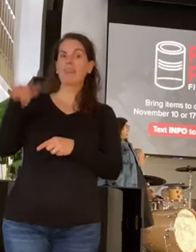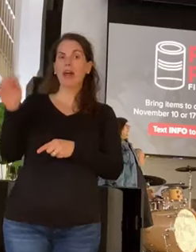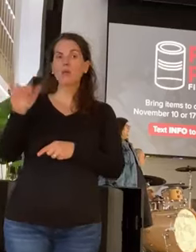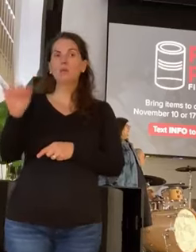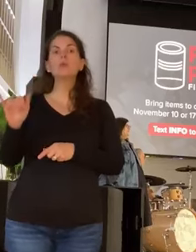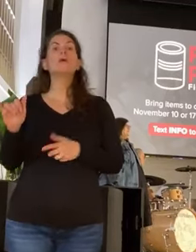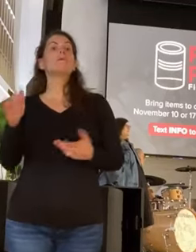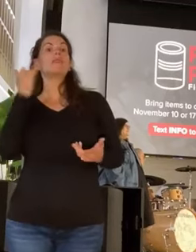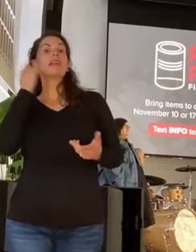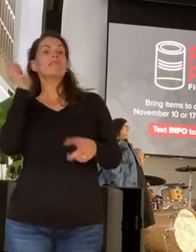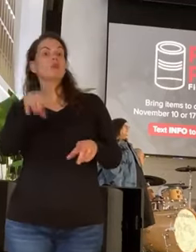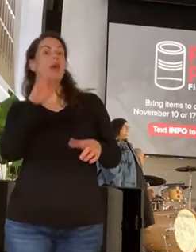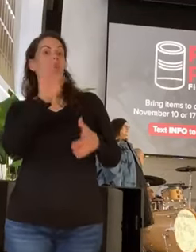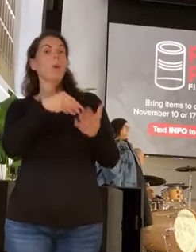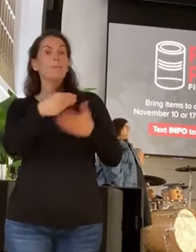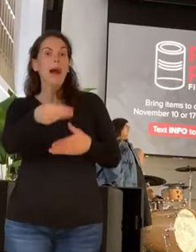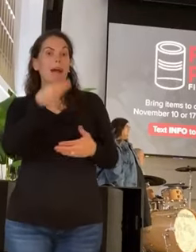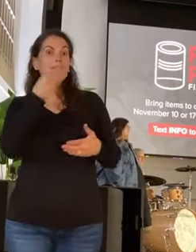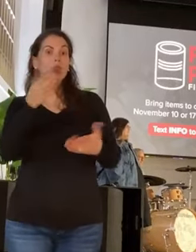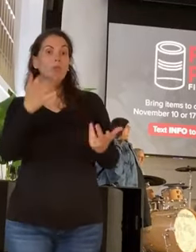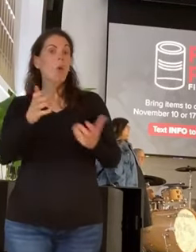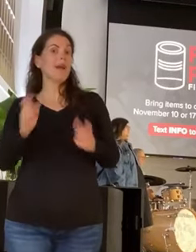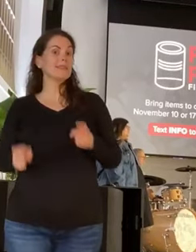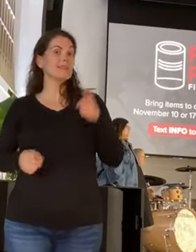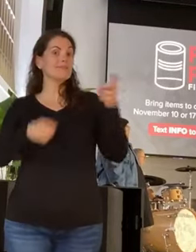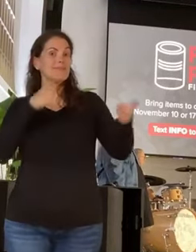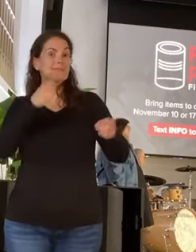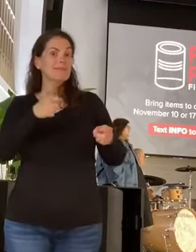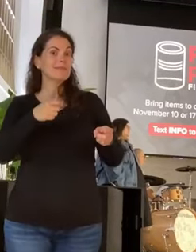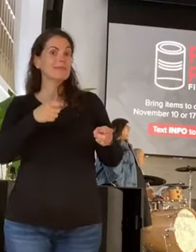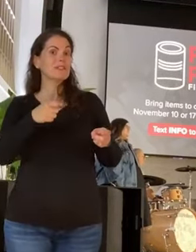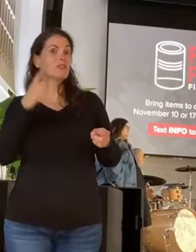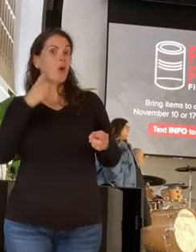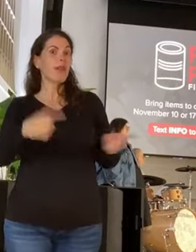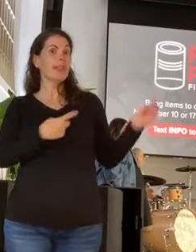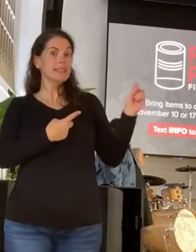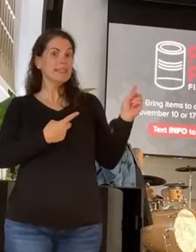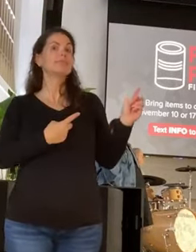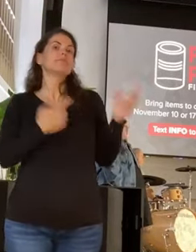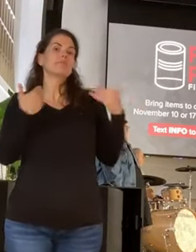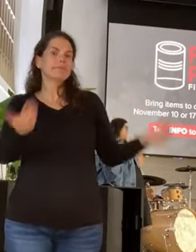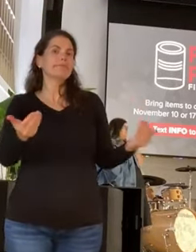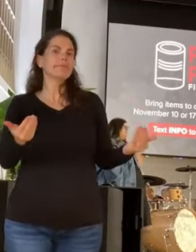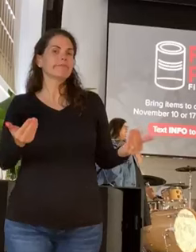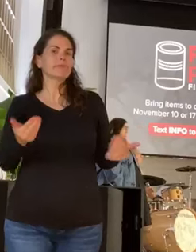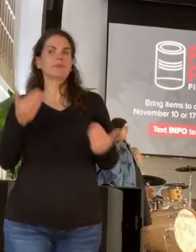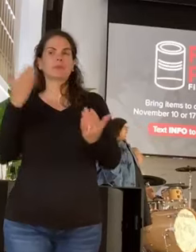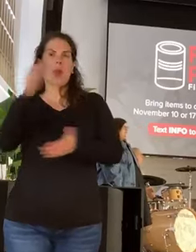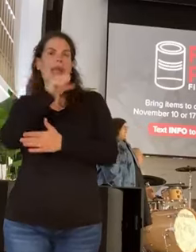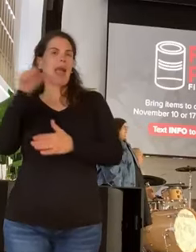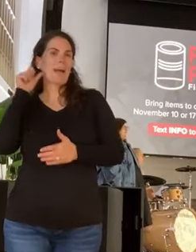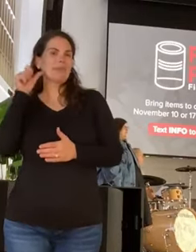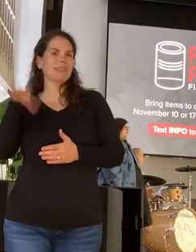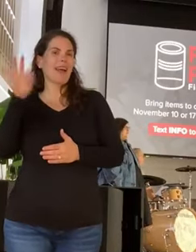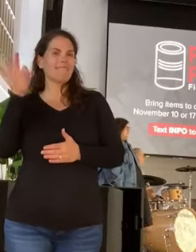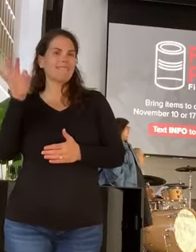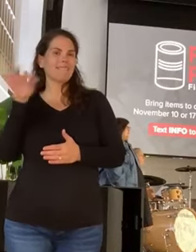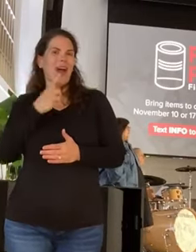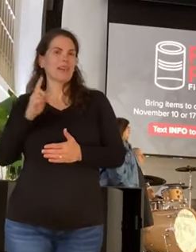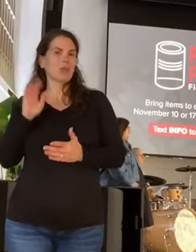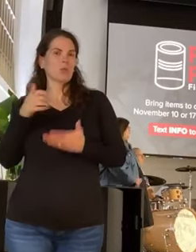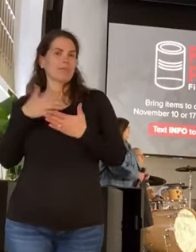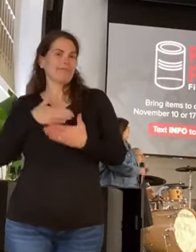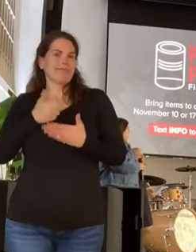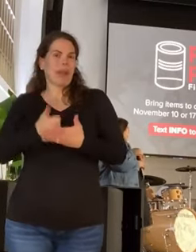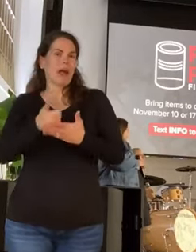wish list. But if you're not able to go get groceries, but you still want to contribute to Pack the Pantry, you can do it that way. If you have any questions, go ahead and just find one of us, and we'll